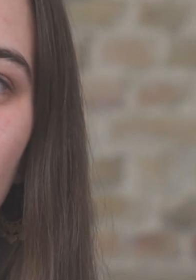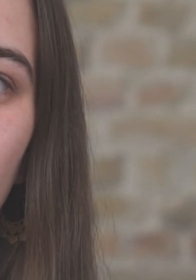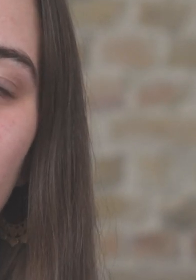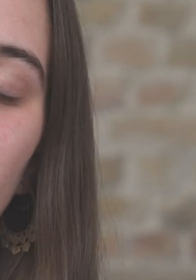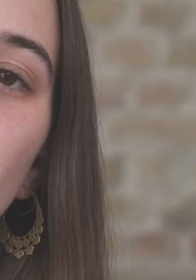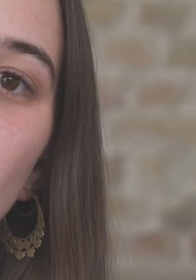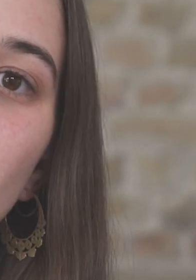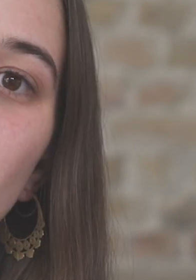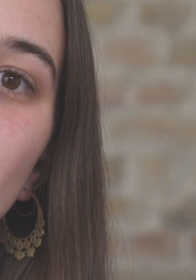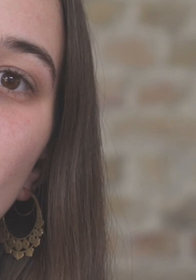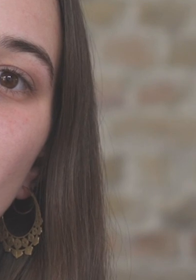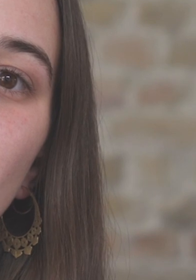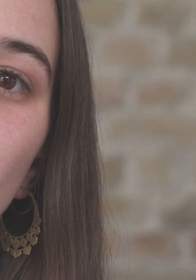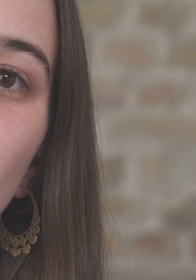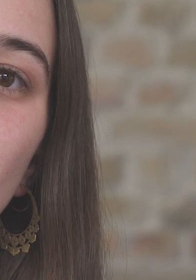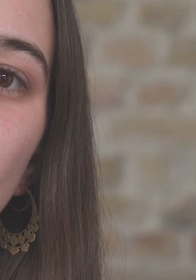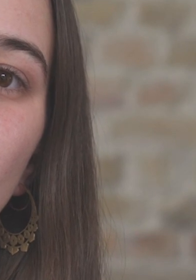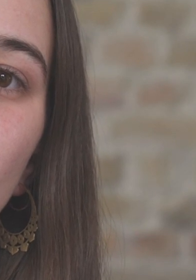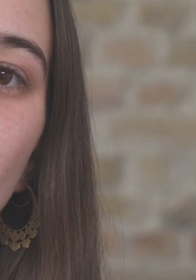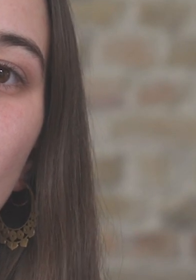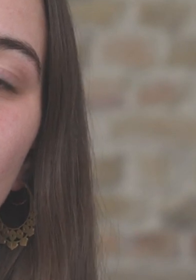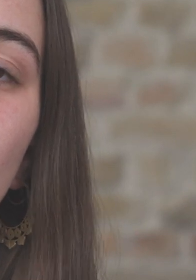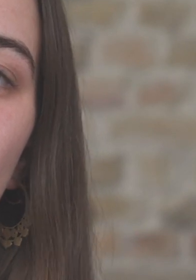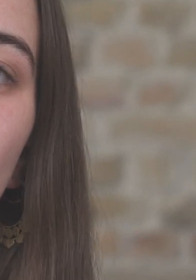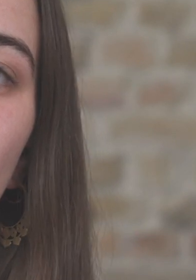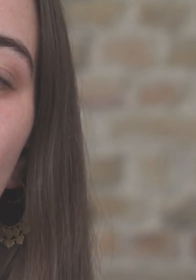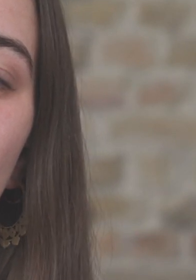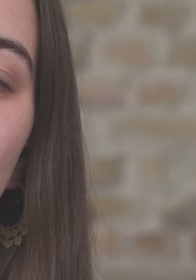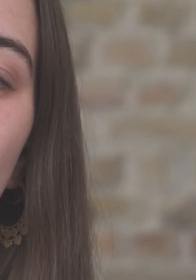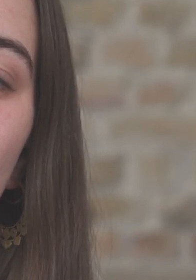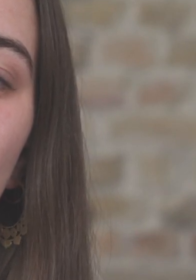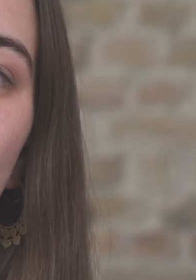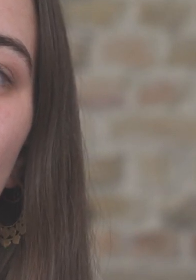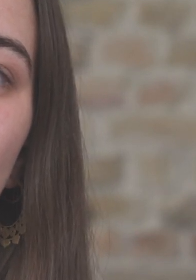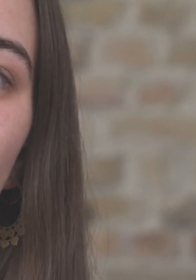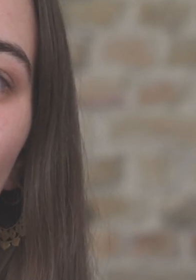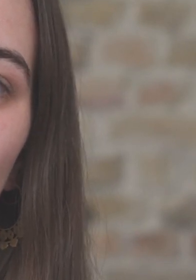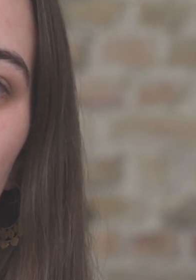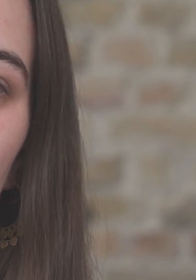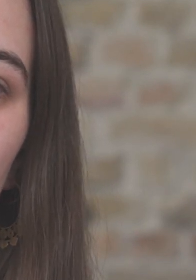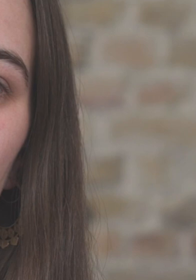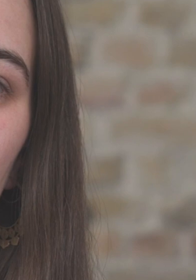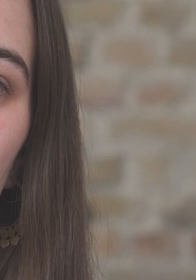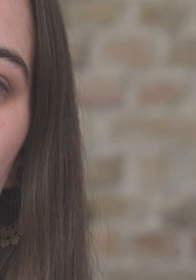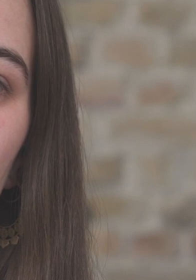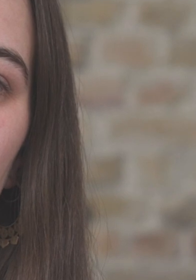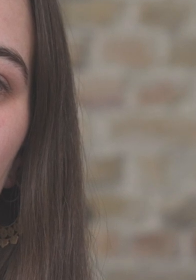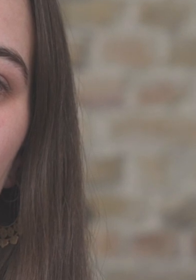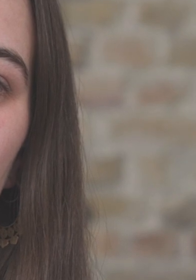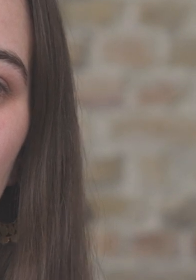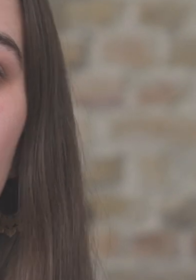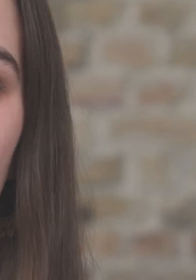surround yourself with people that believe in you, sometimes when you forget what you want, when you forget that it's possible, yeah, then they can remind